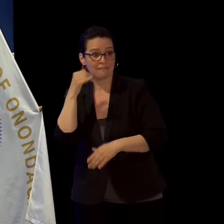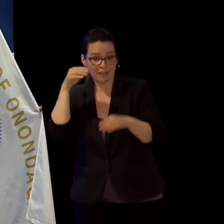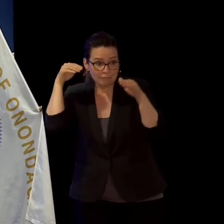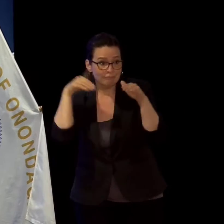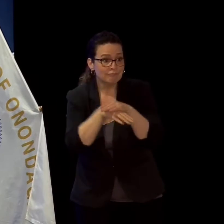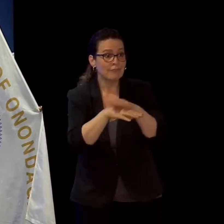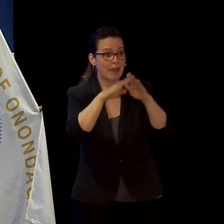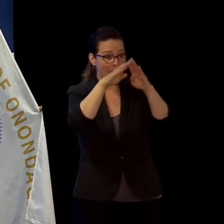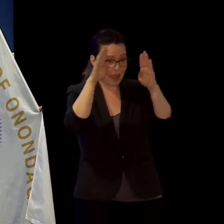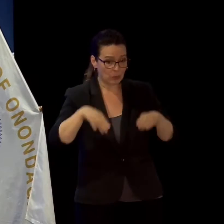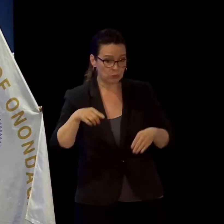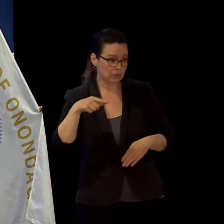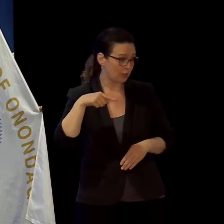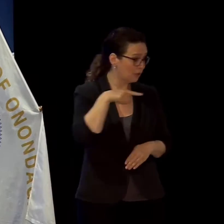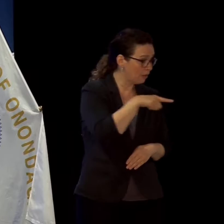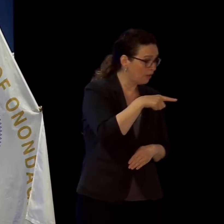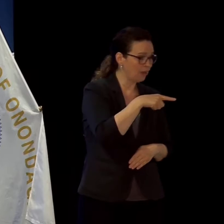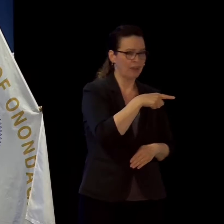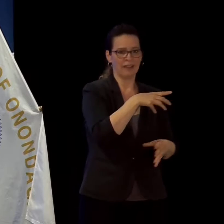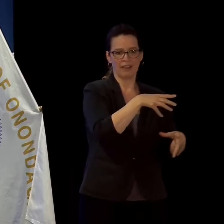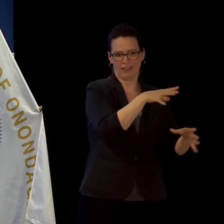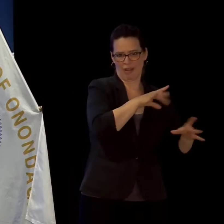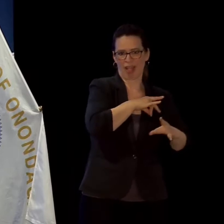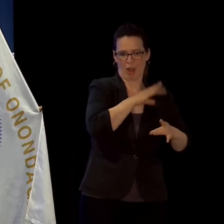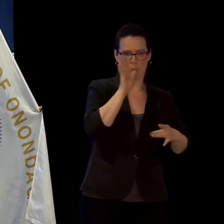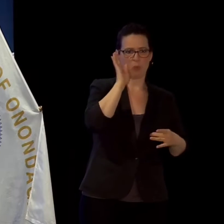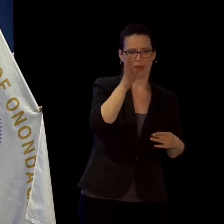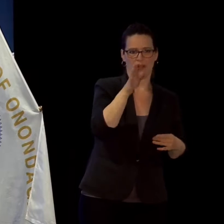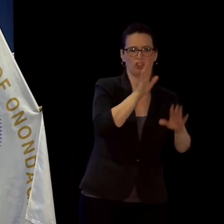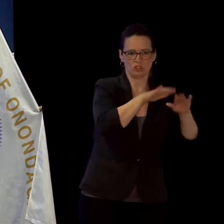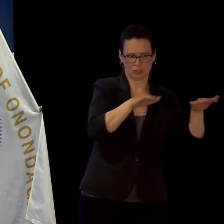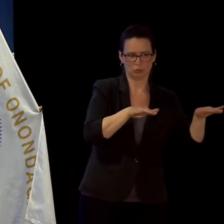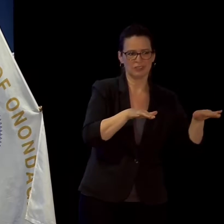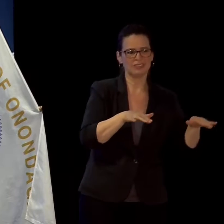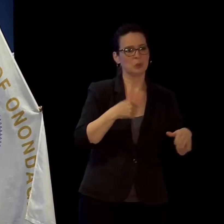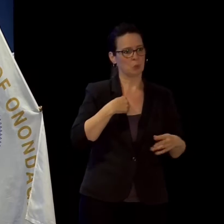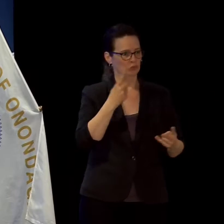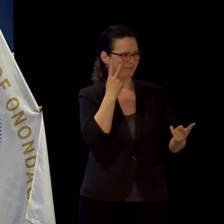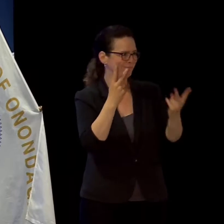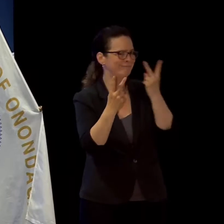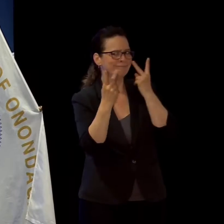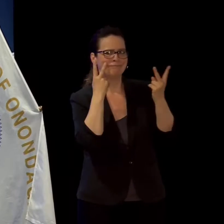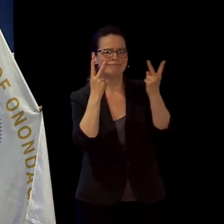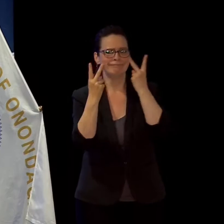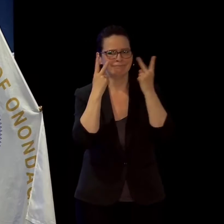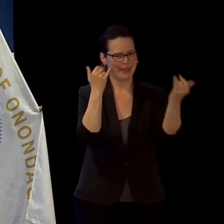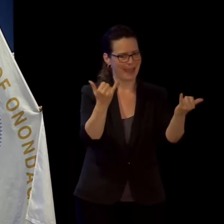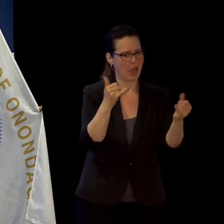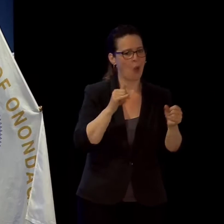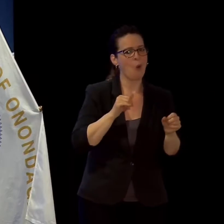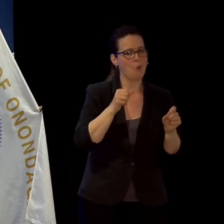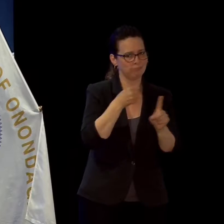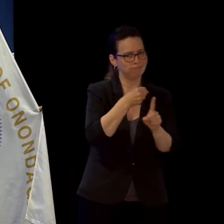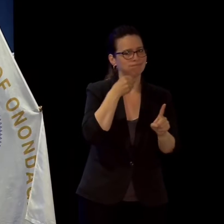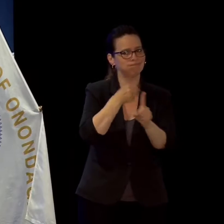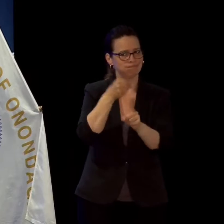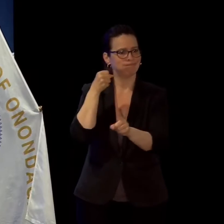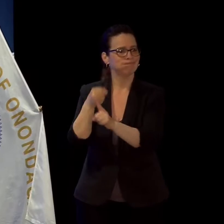lot of that right now. So we're going to continue to see, as we make up ground with vaccinations,